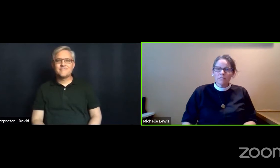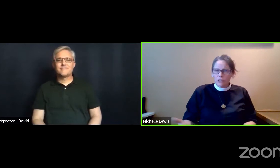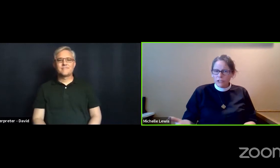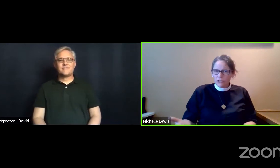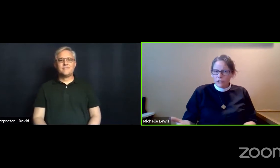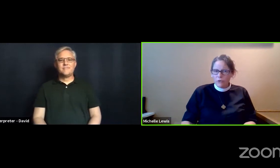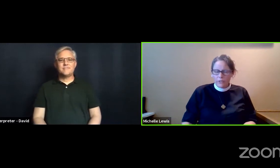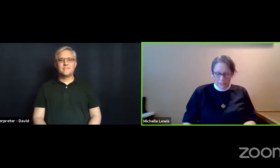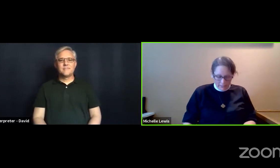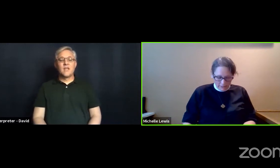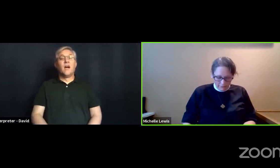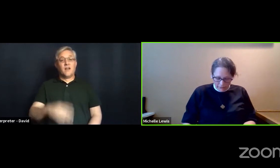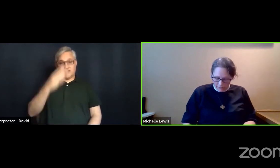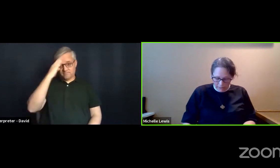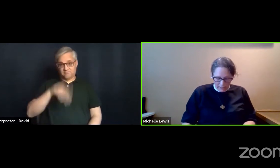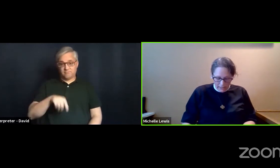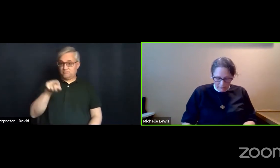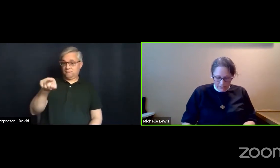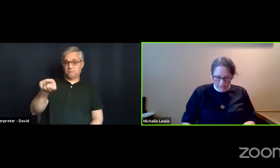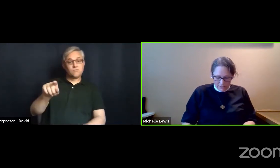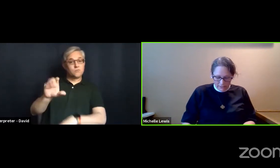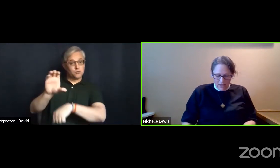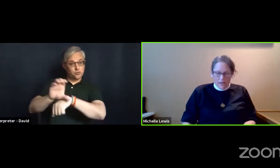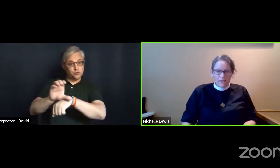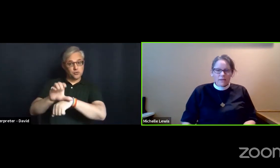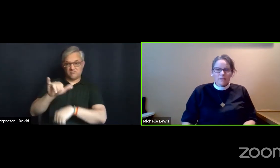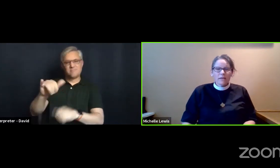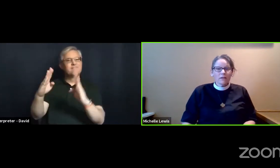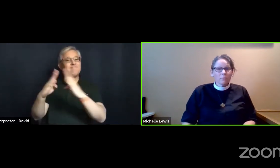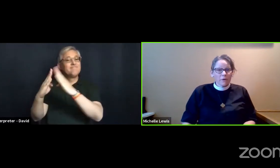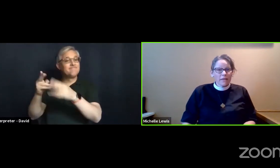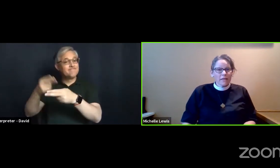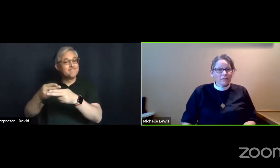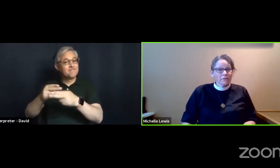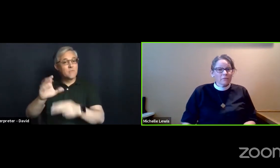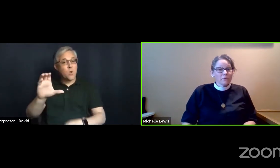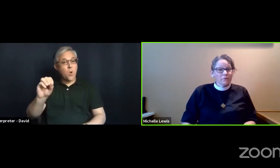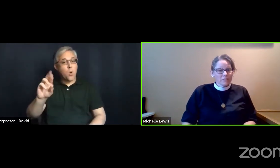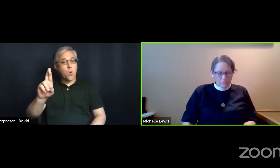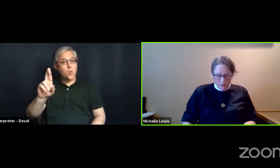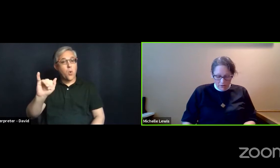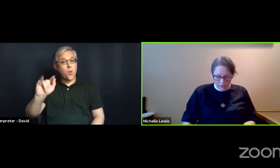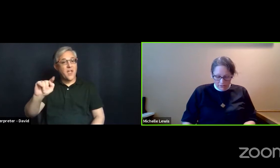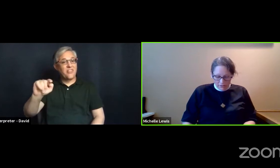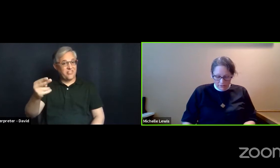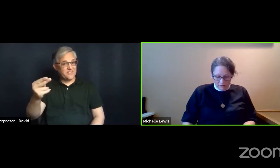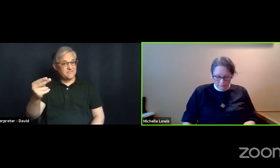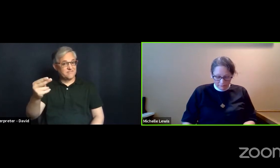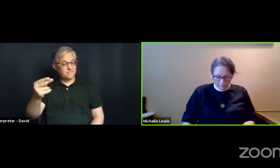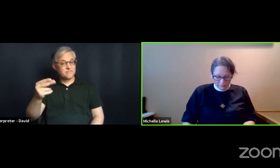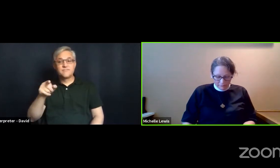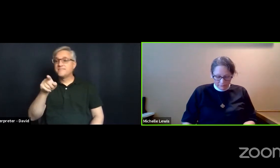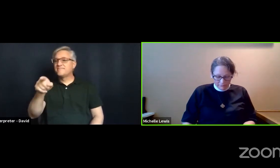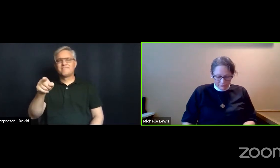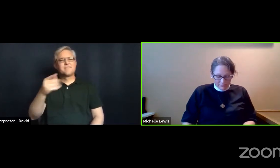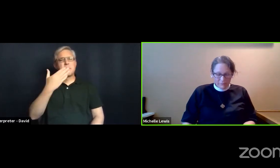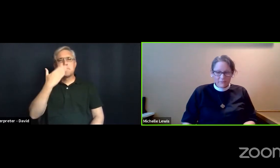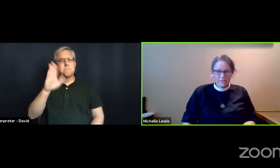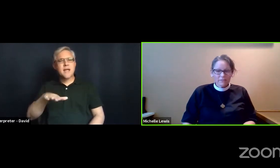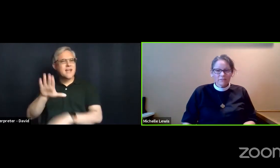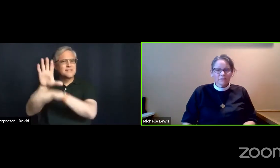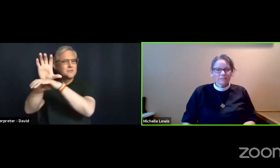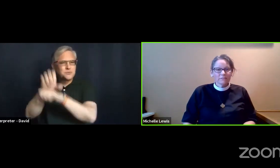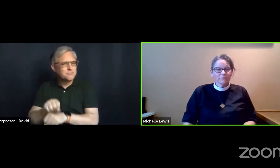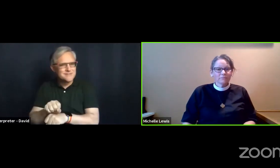Because the church in Corinth has some very bad habits that are breaking their community apart.